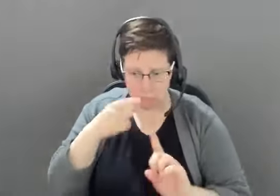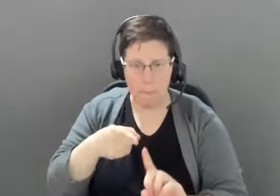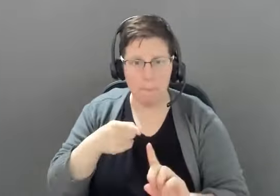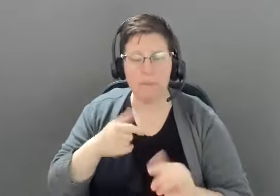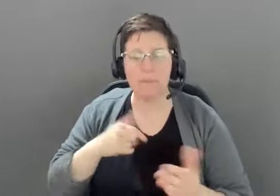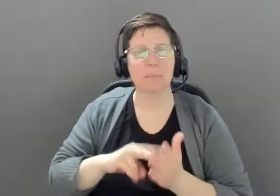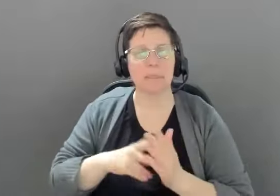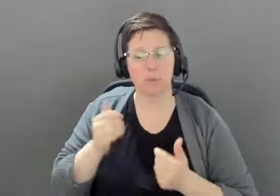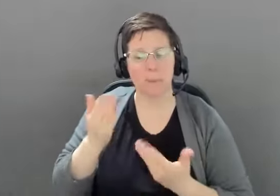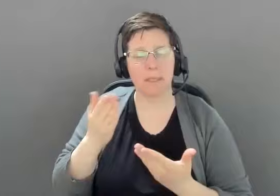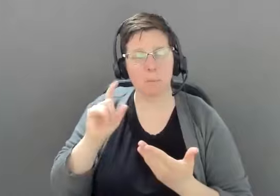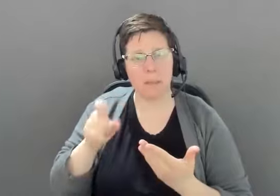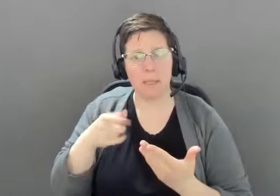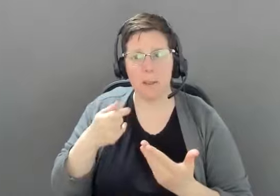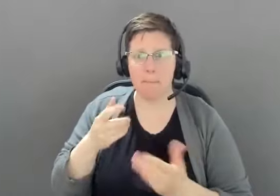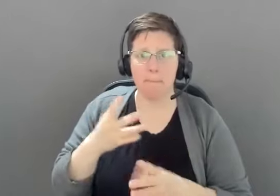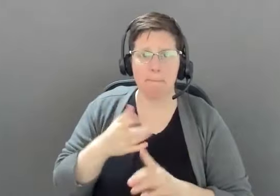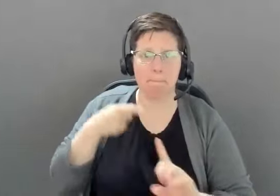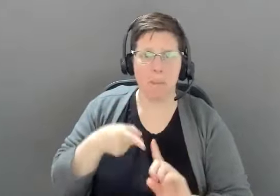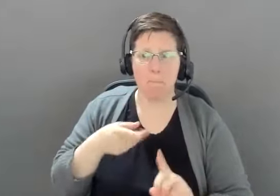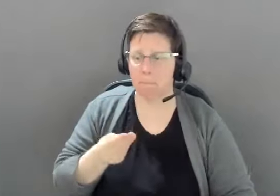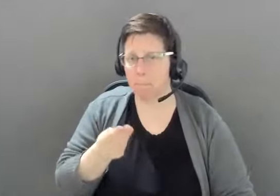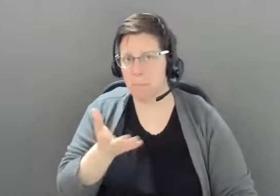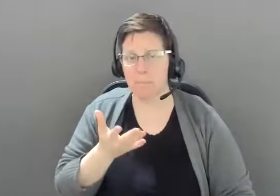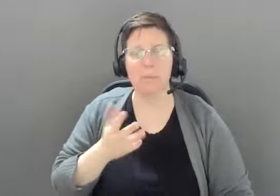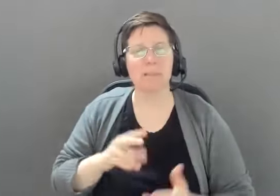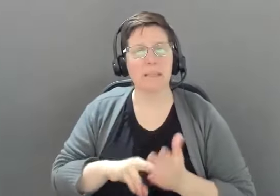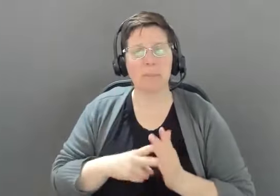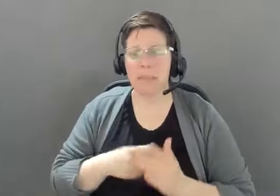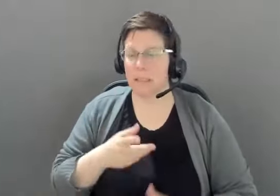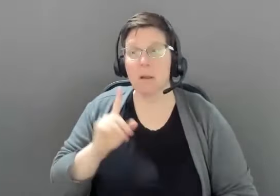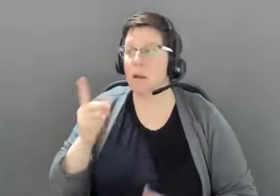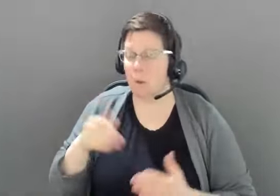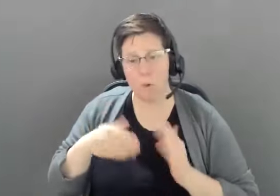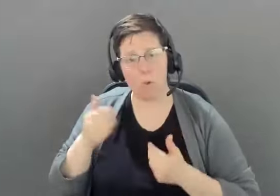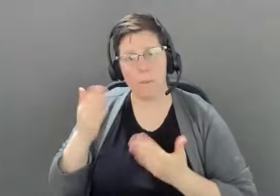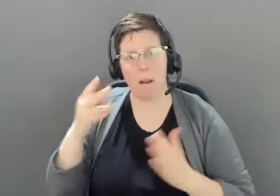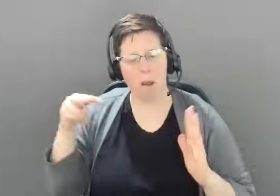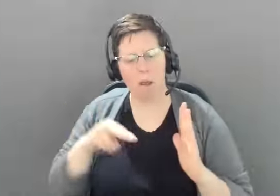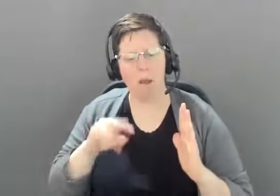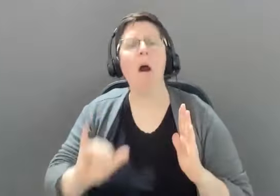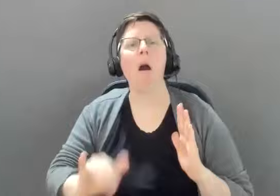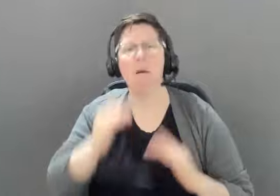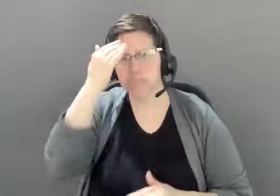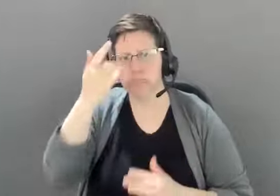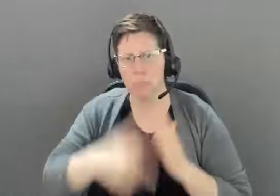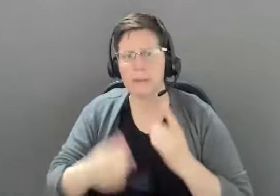recommendations are a vehicle, essentially, that government and parliamentarians can understand. The next thing